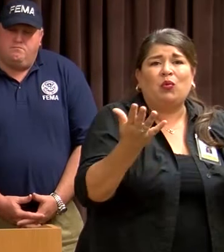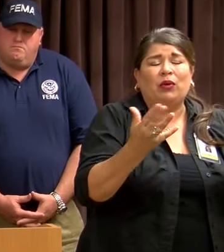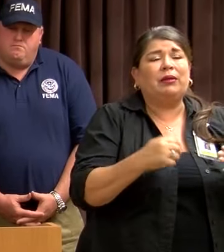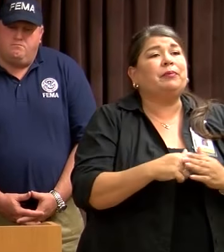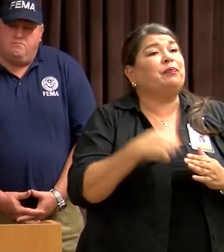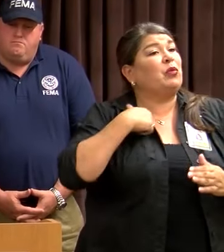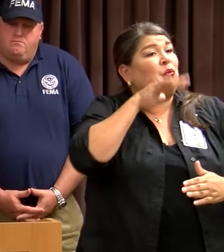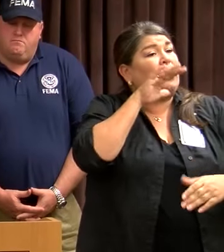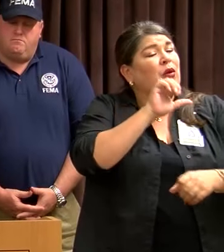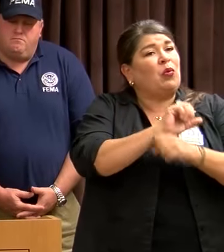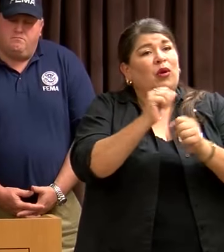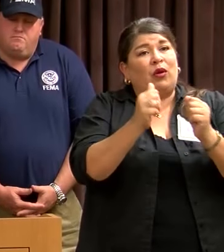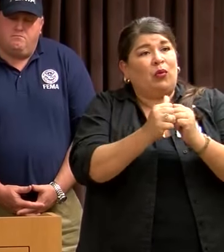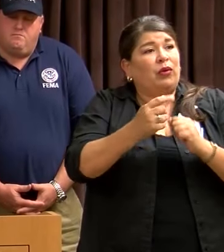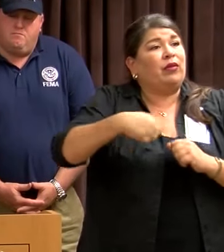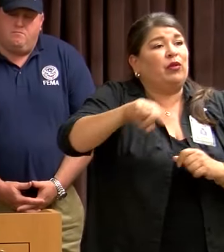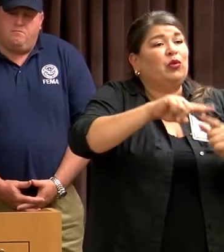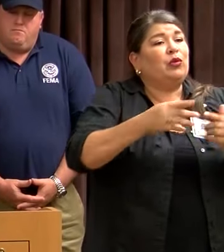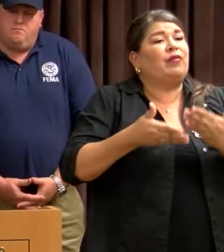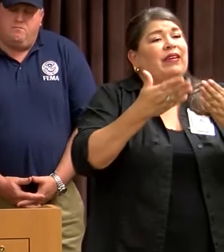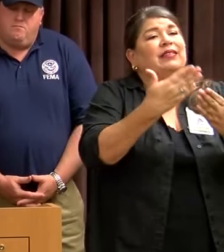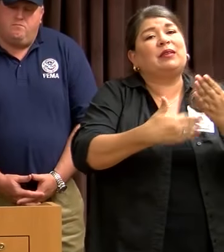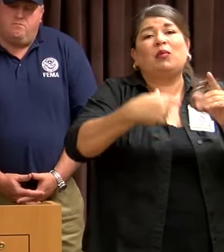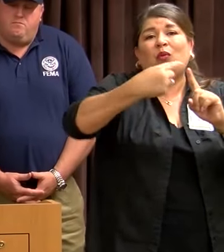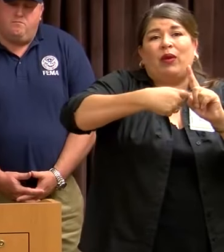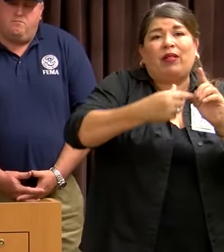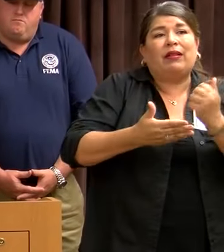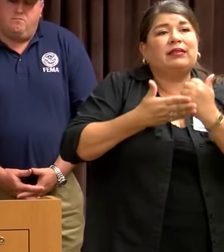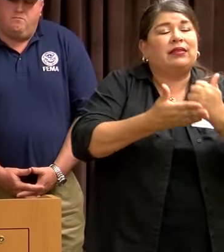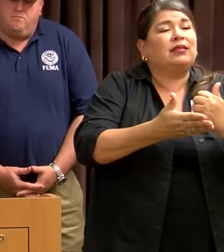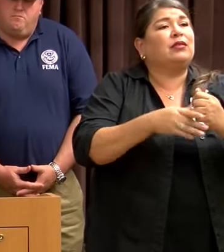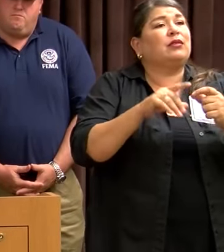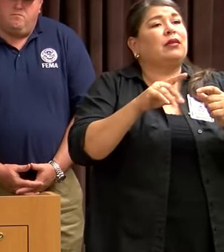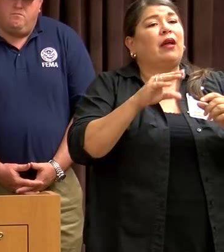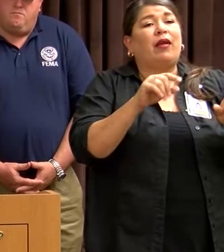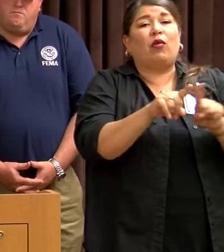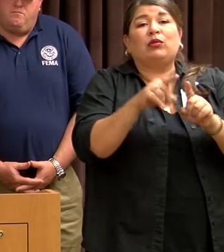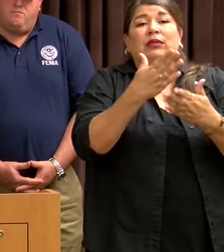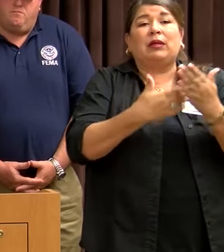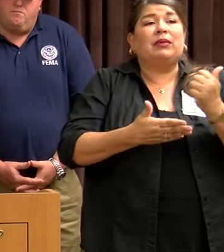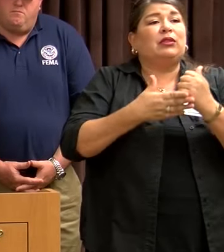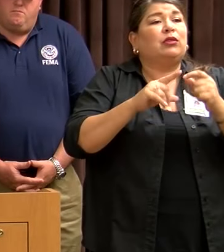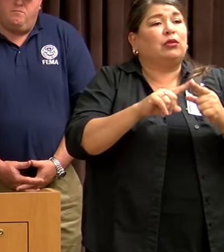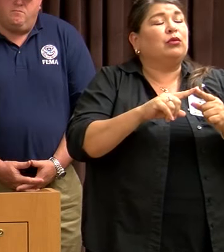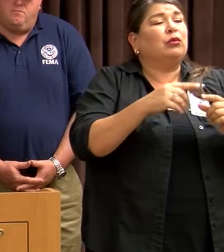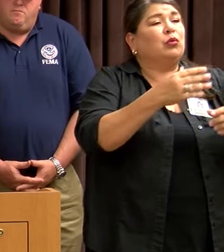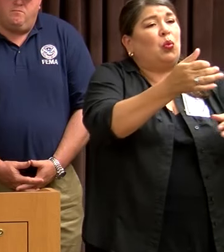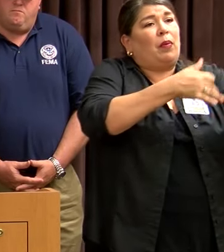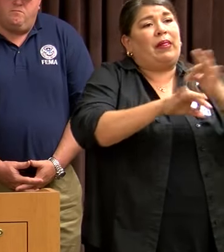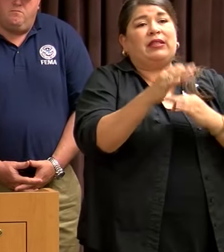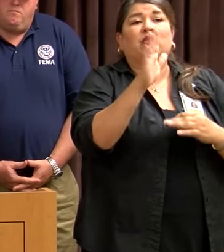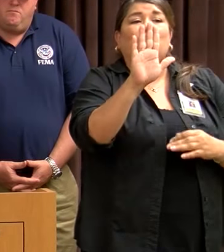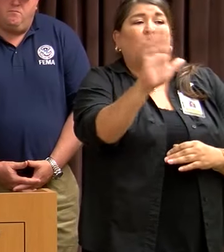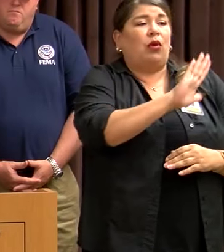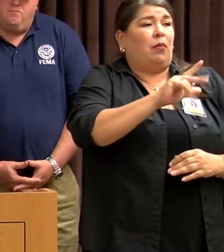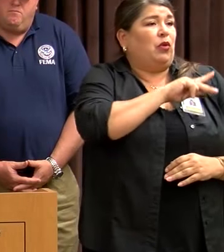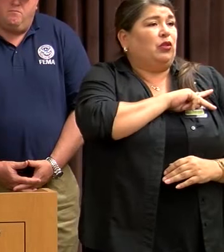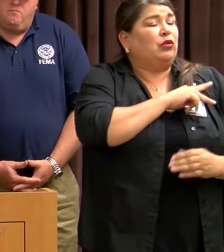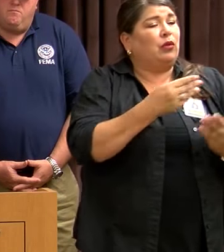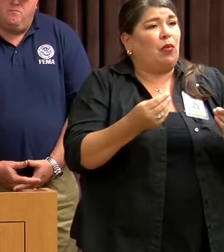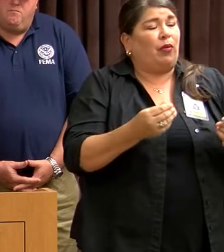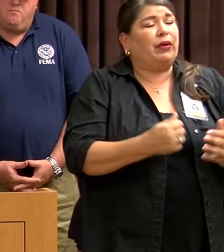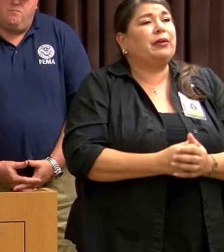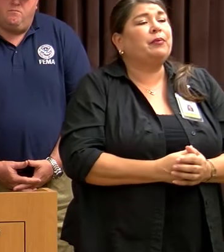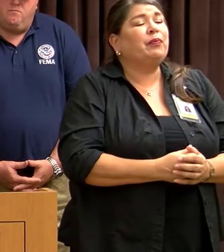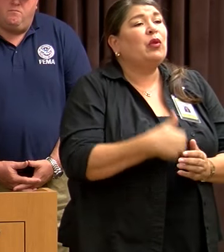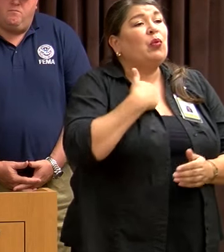provide that rental assistance and some assistance also to replace some of your personal property. We have some transitional sheltering